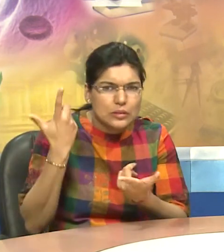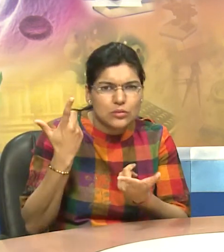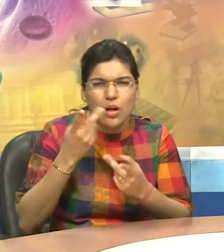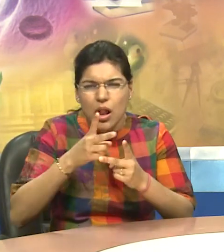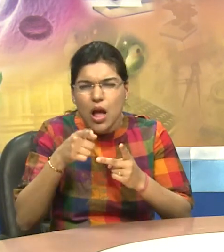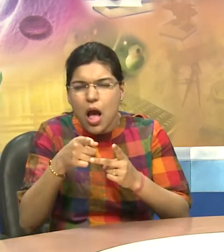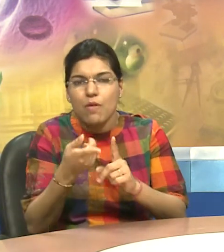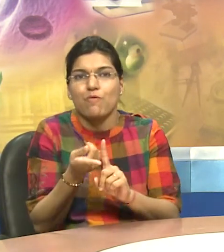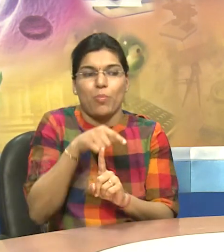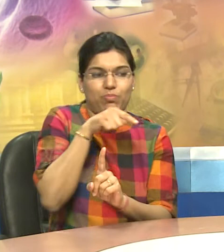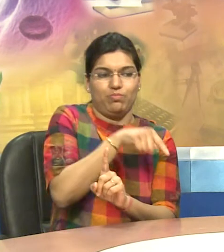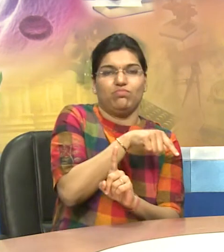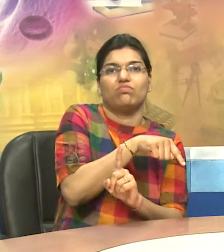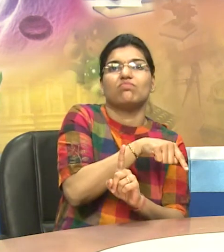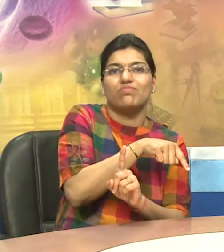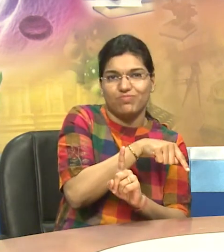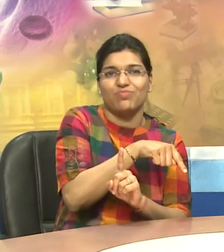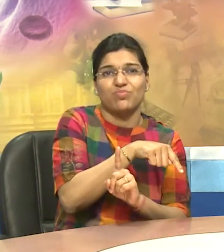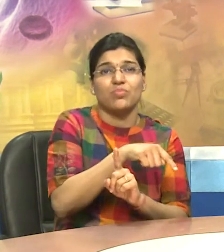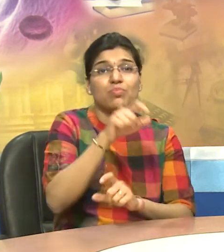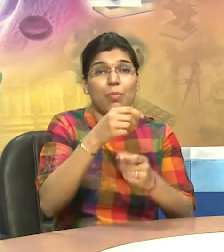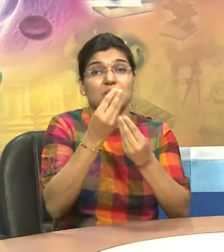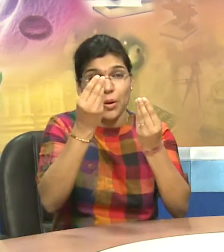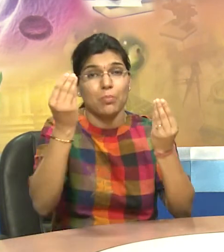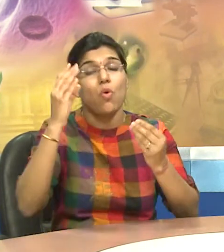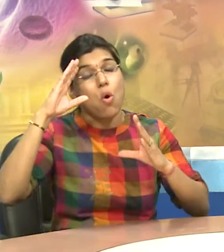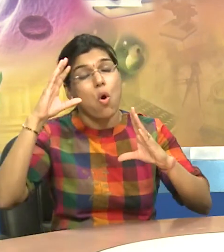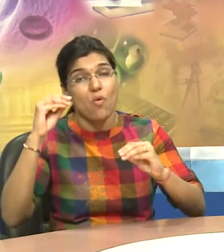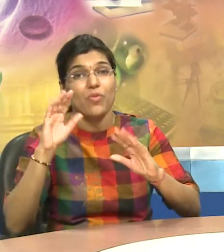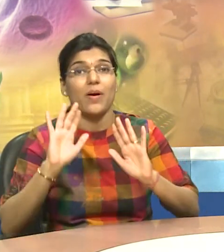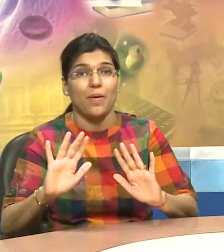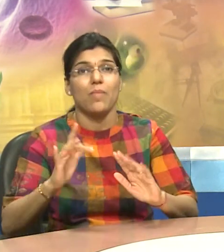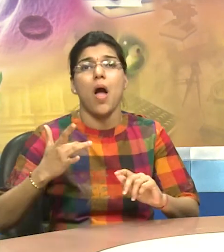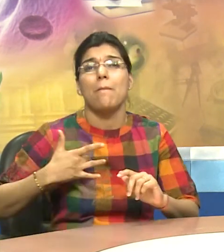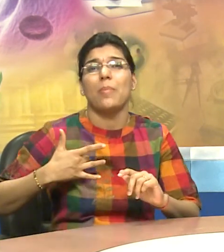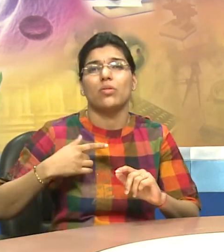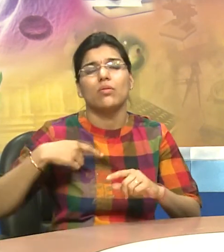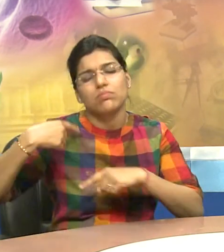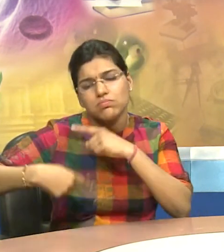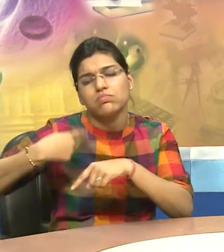We won't feel it that time, but it will affect us in